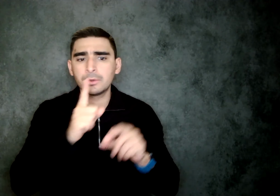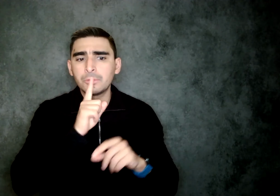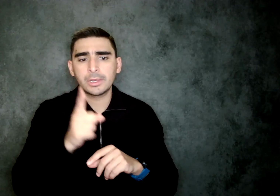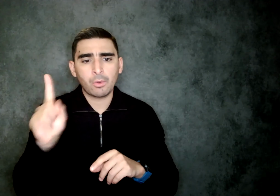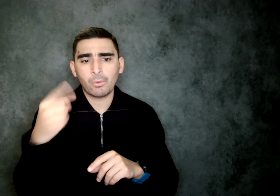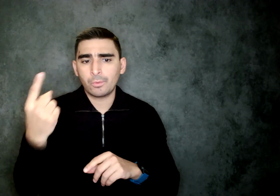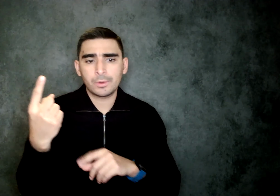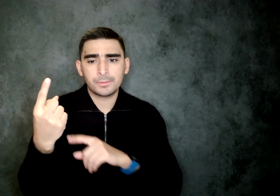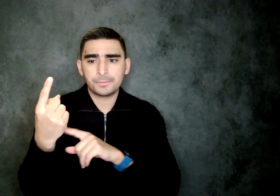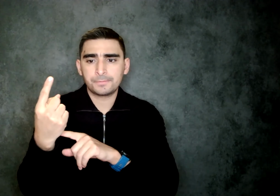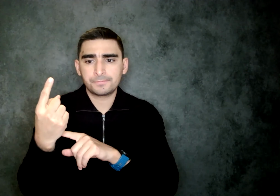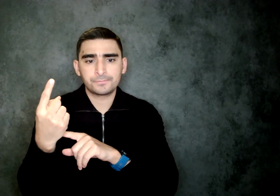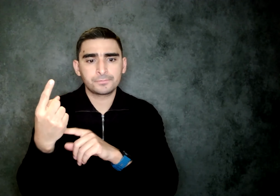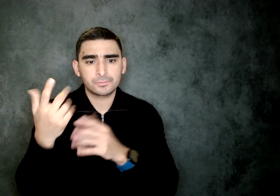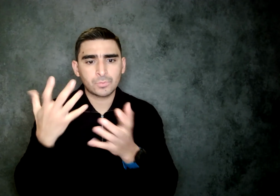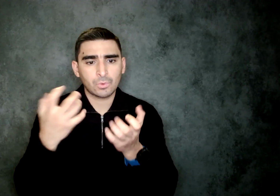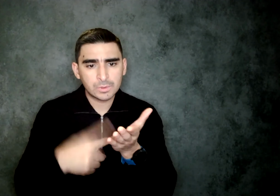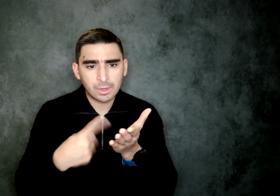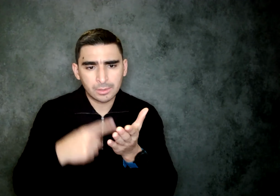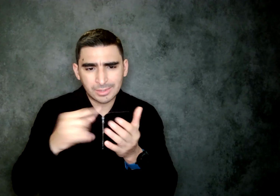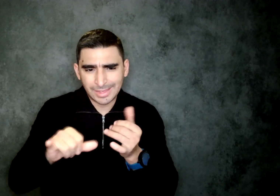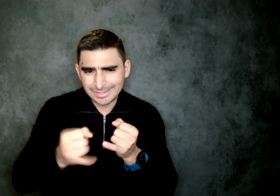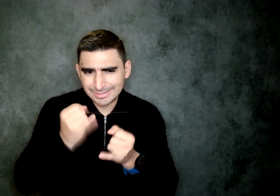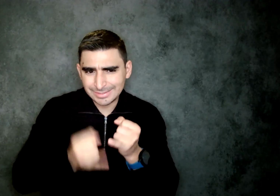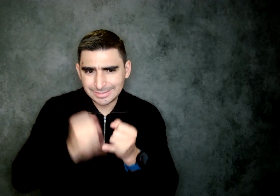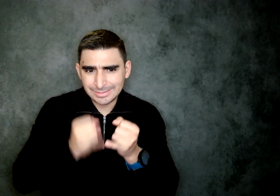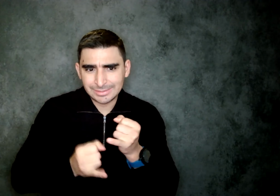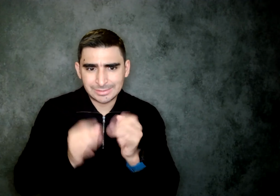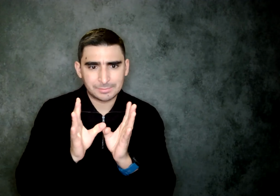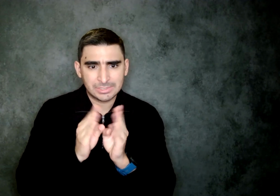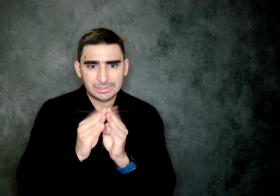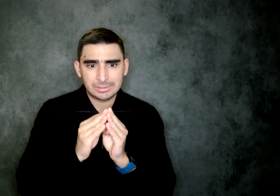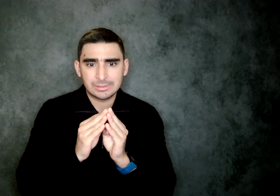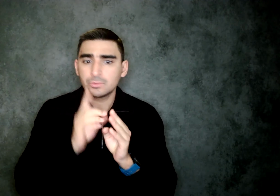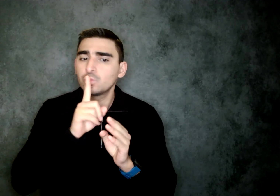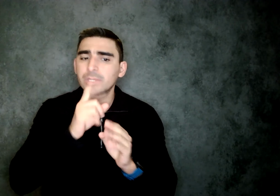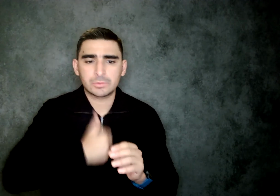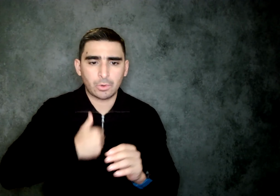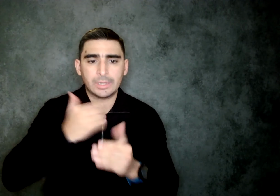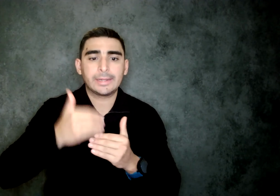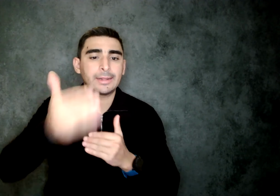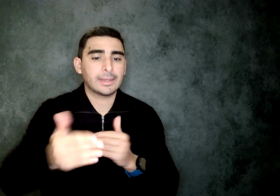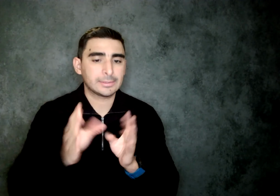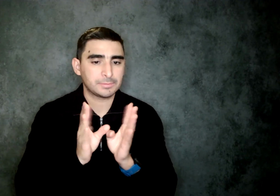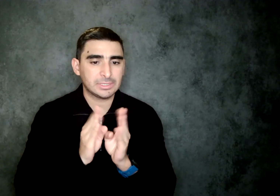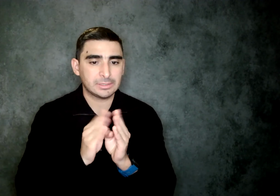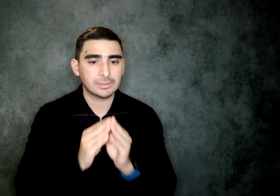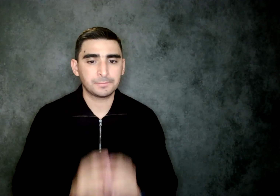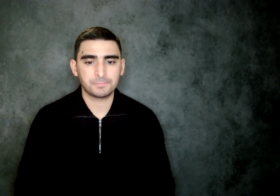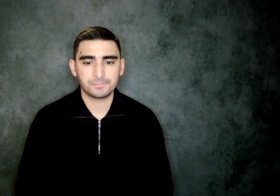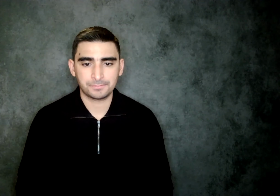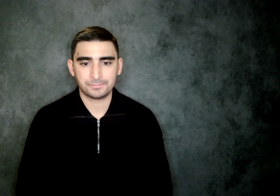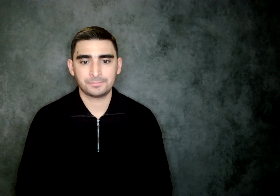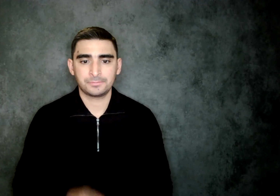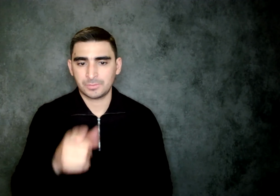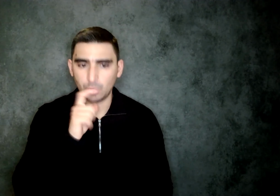wanted to do is just talk about that last meetings, or the next meetings. Entonces, bueno, podemos poner